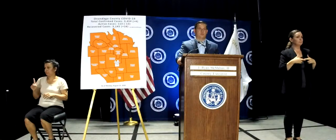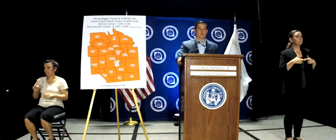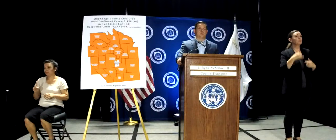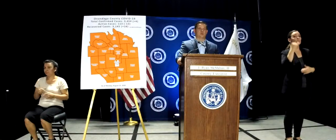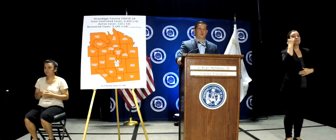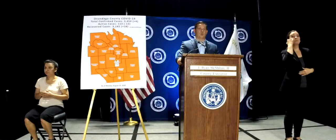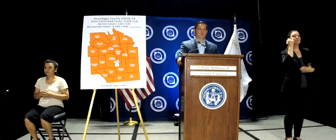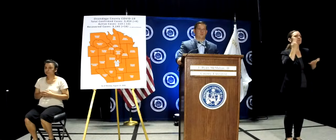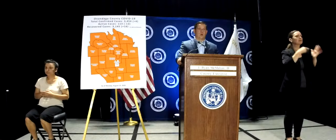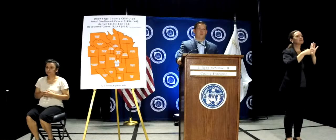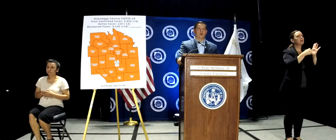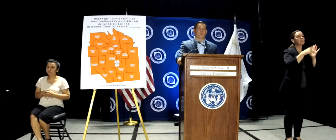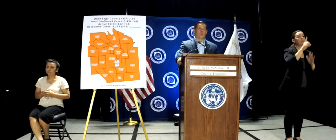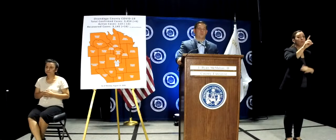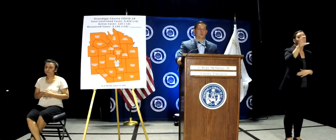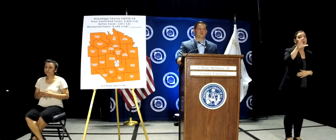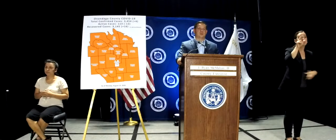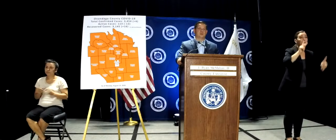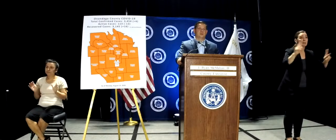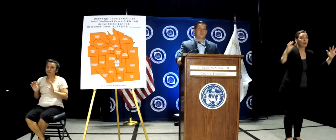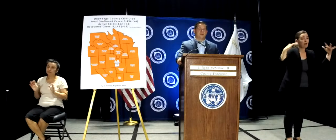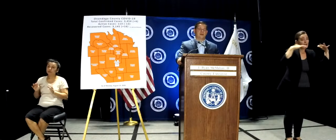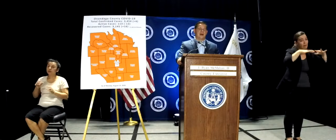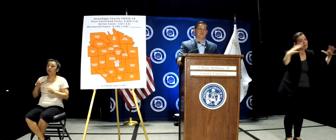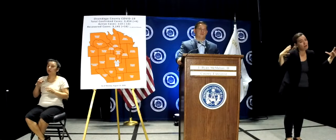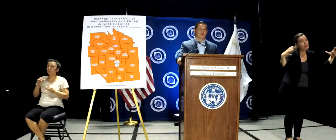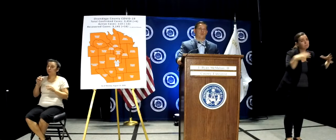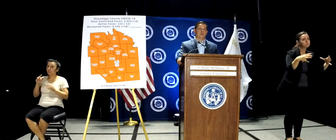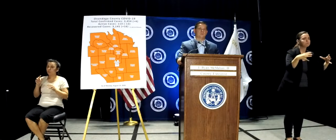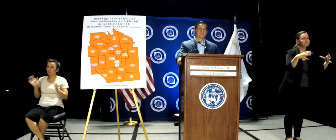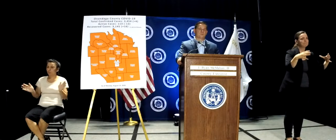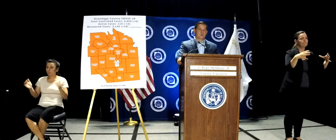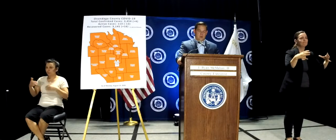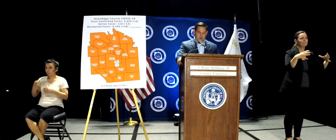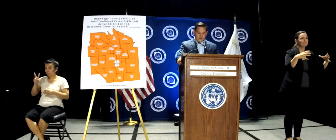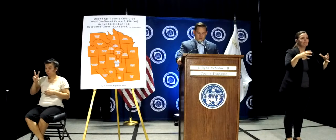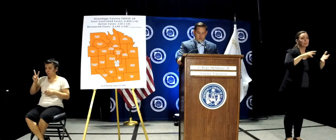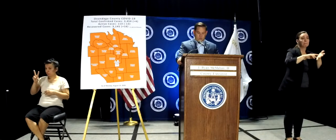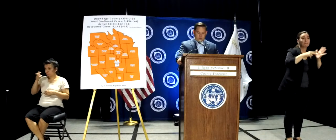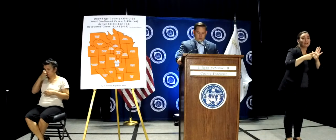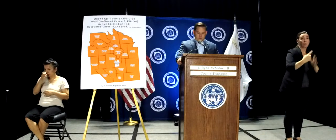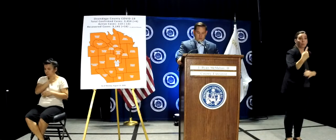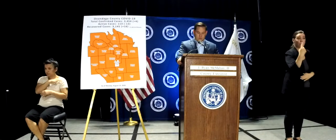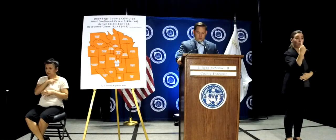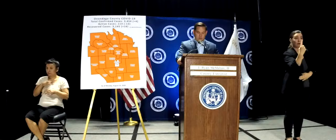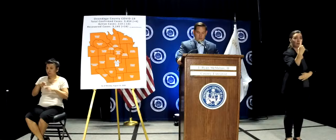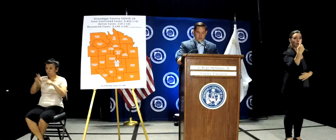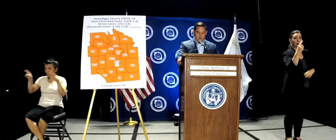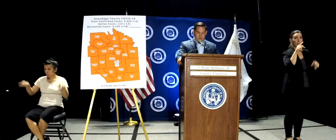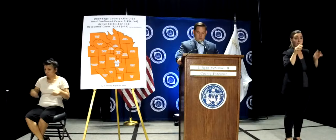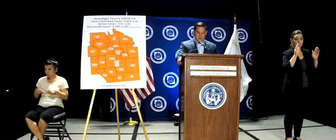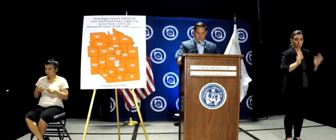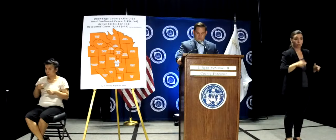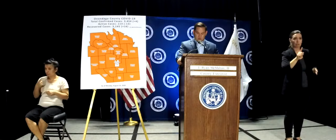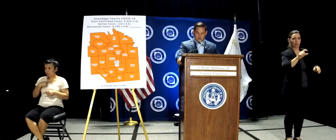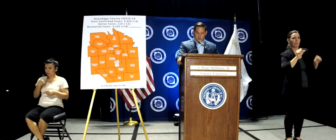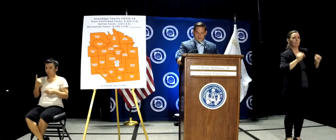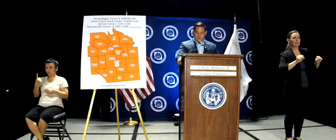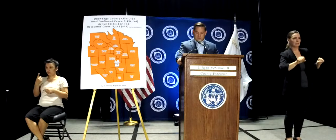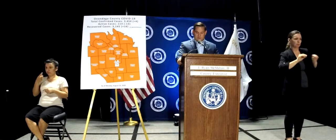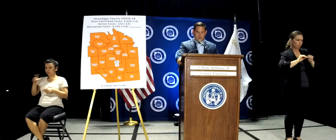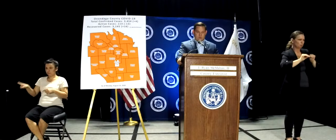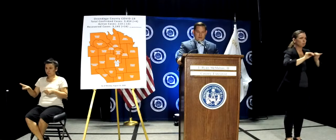0.8% of a person, or round up 1 person, may have COVID. So certainly